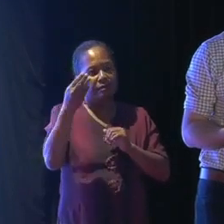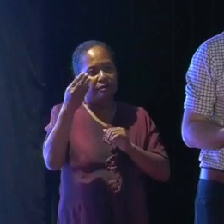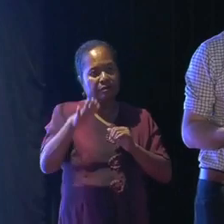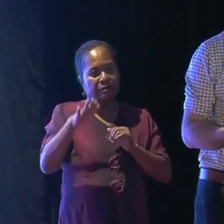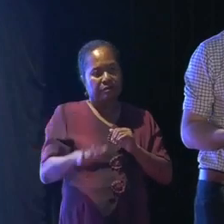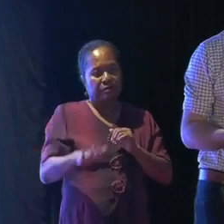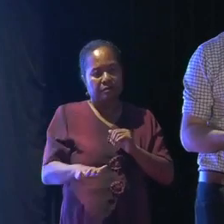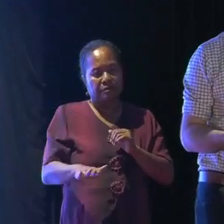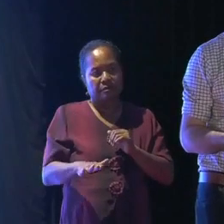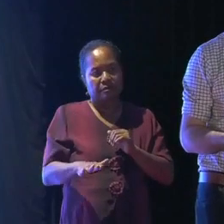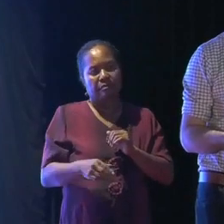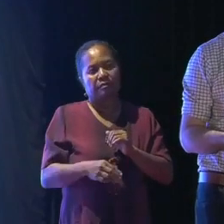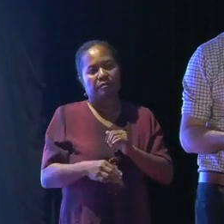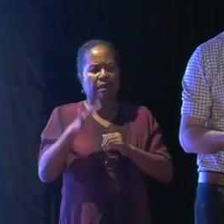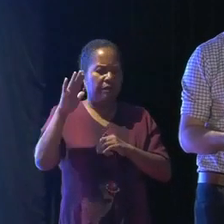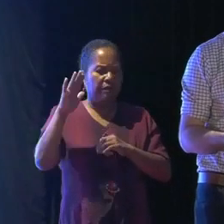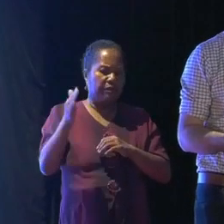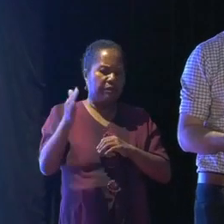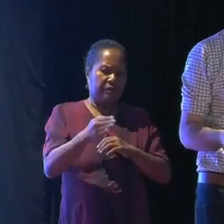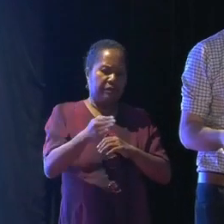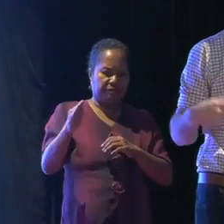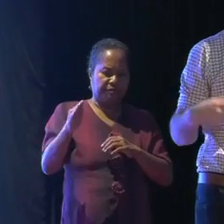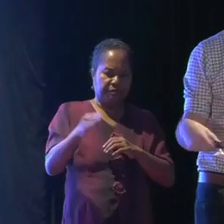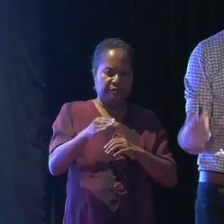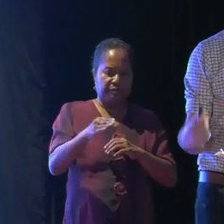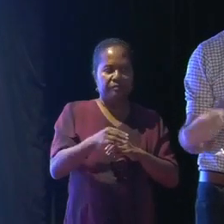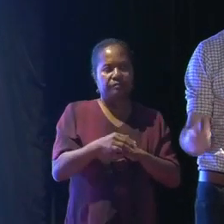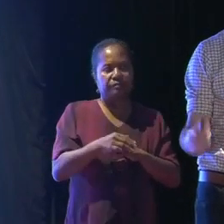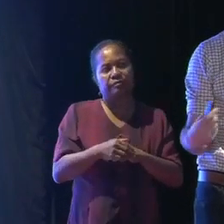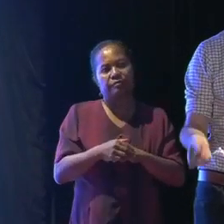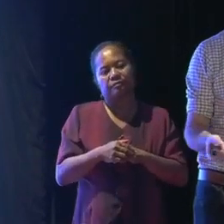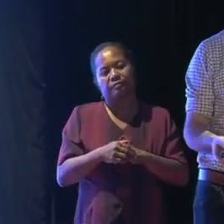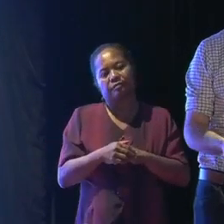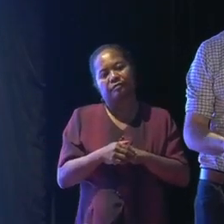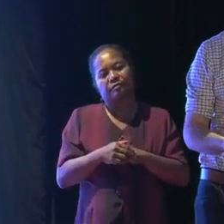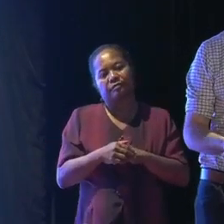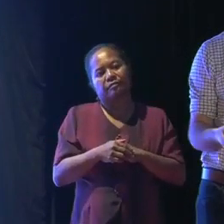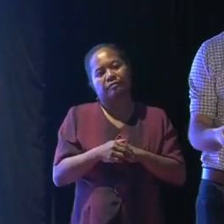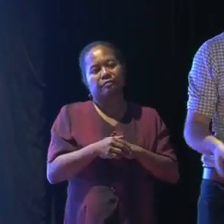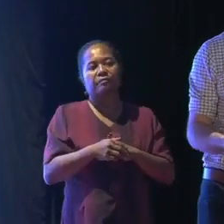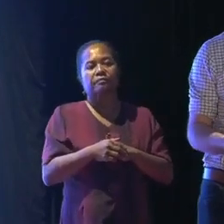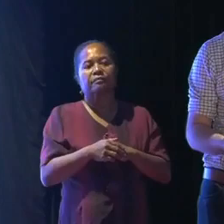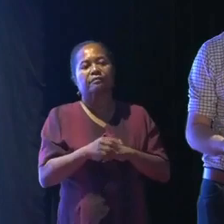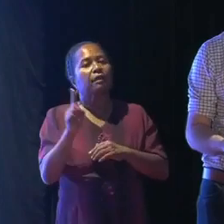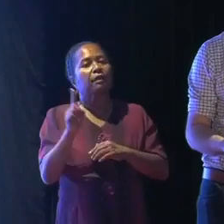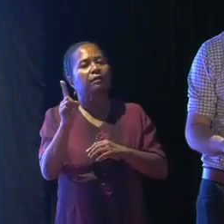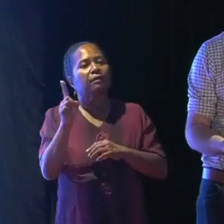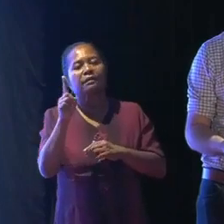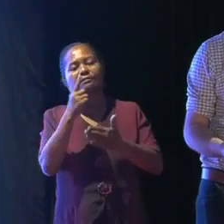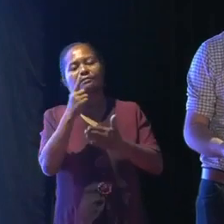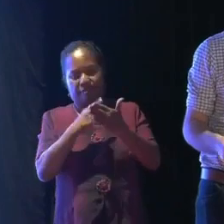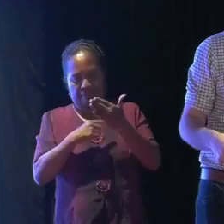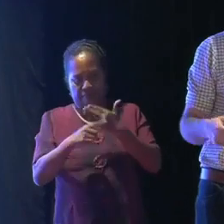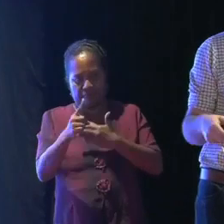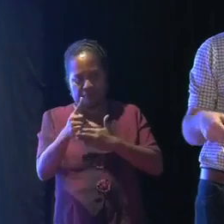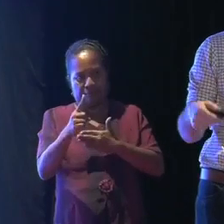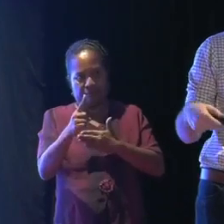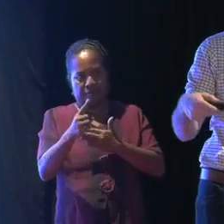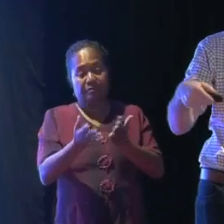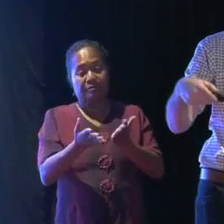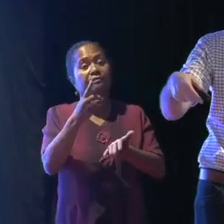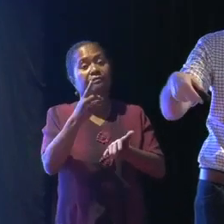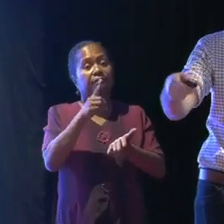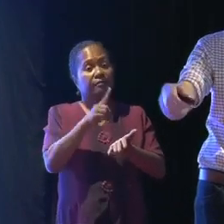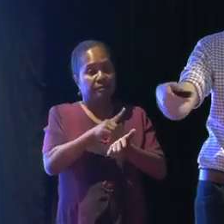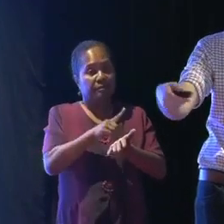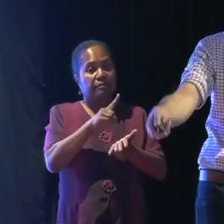is under review from the IRC. So it actually gives you a real-time status as to what's happening with your filing. Okay. Again, this is